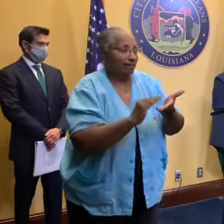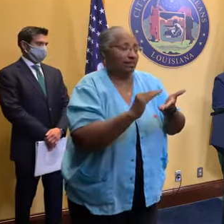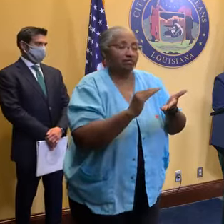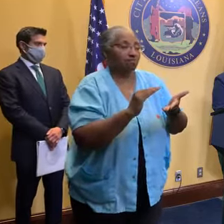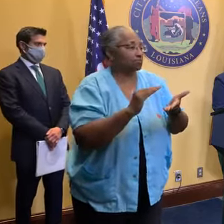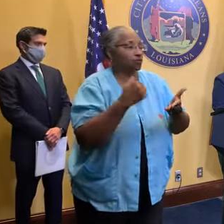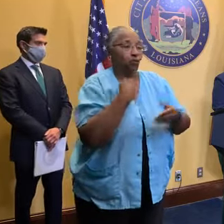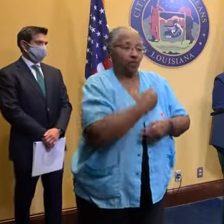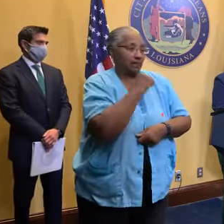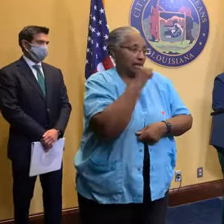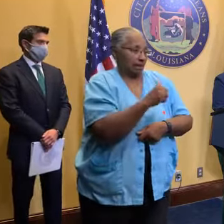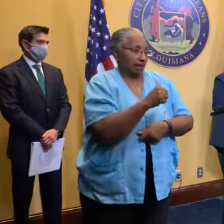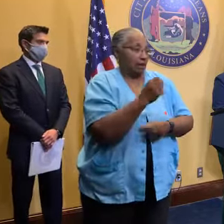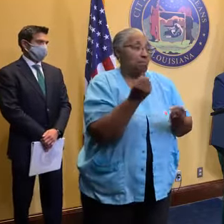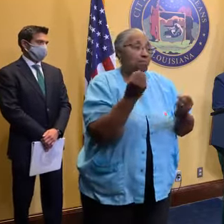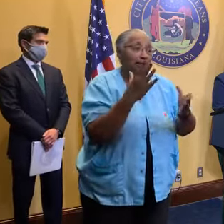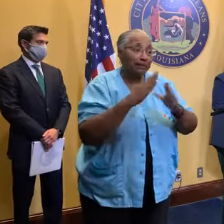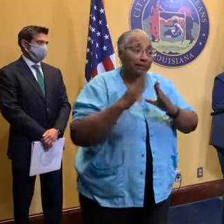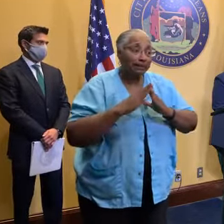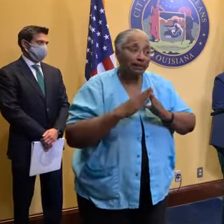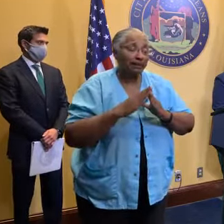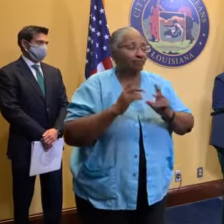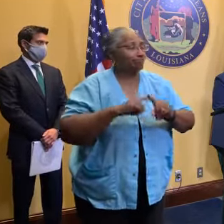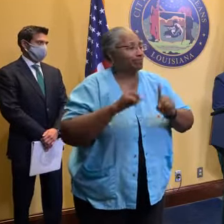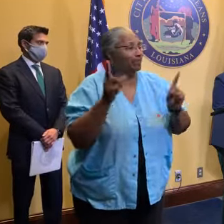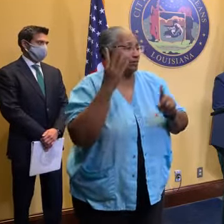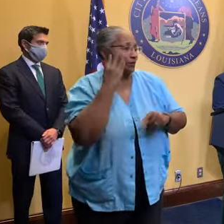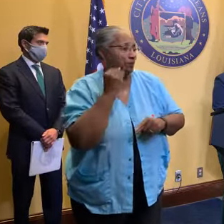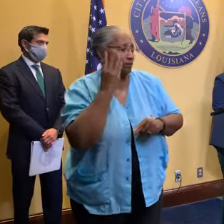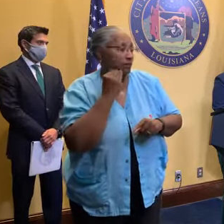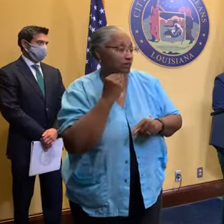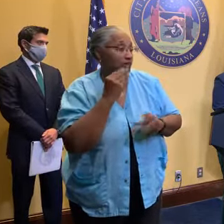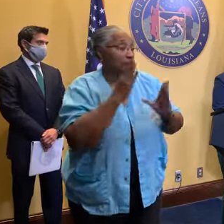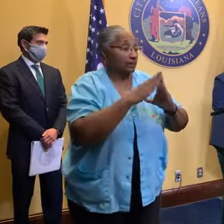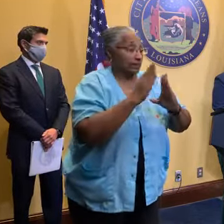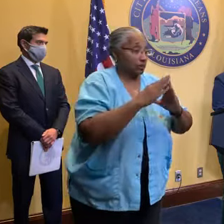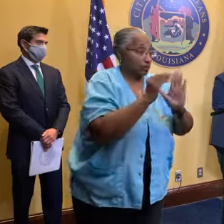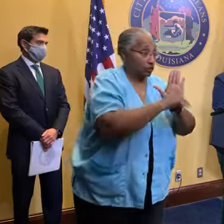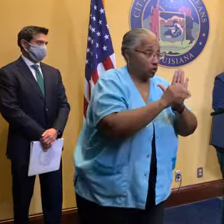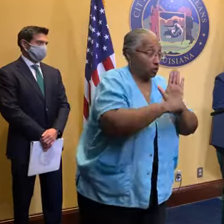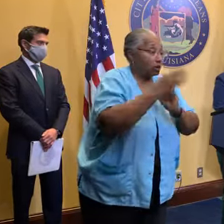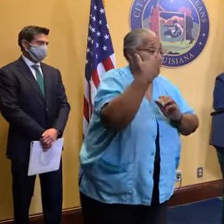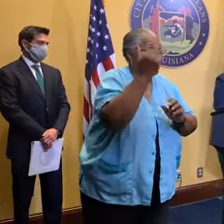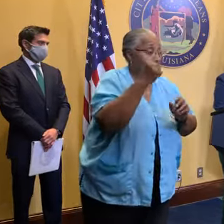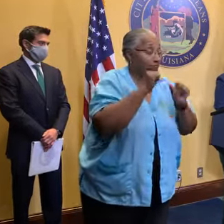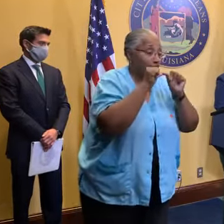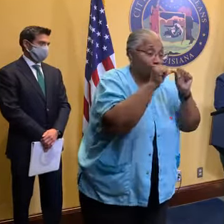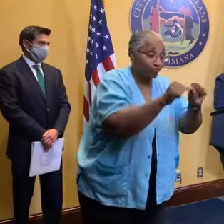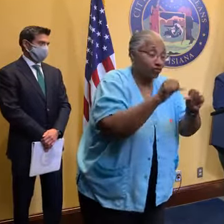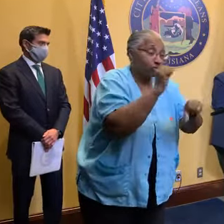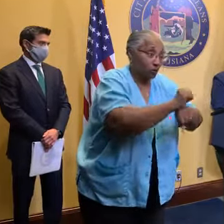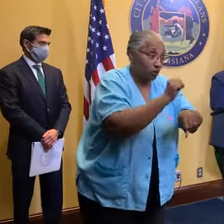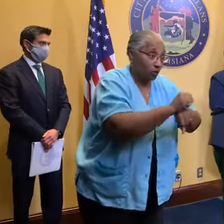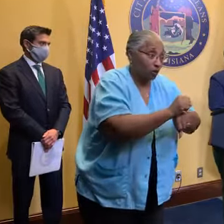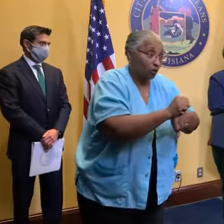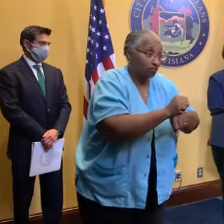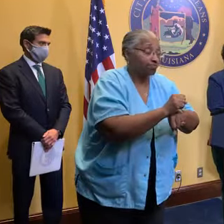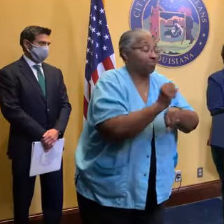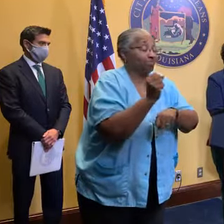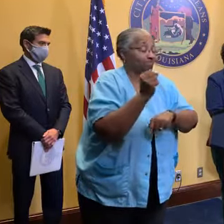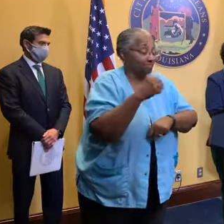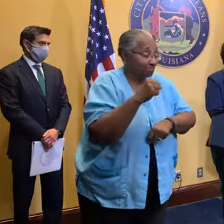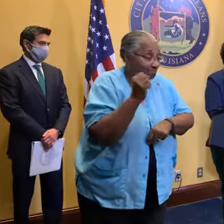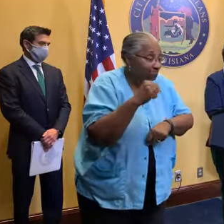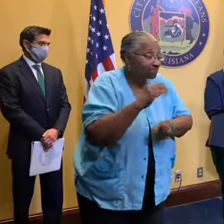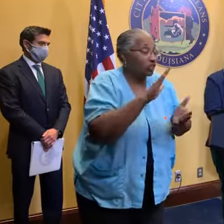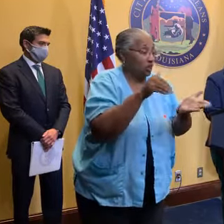now. They're being downgraded. The city of New Orleans, because again, the hard work, and even in the